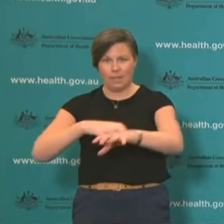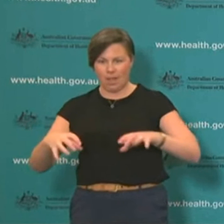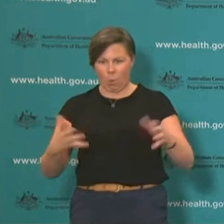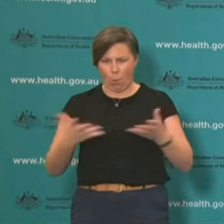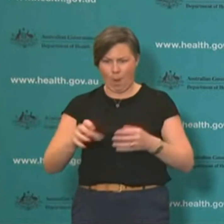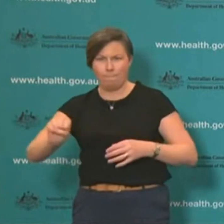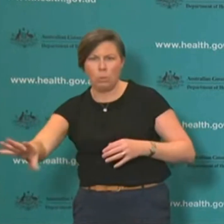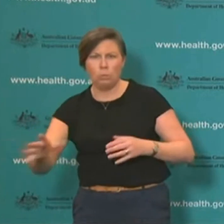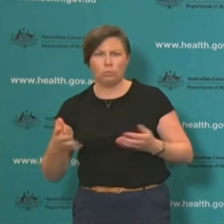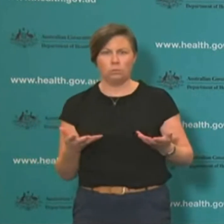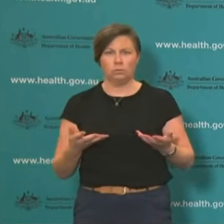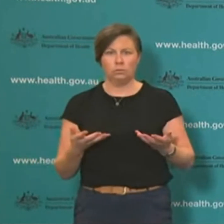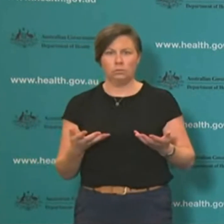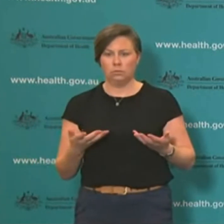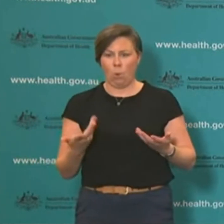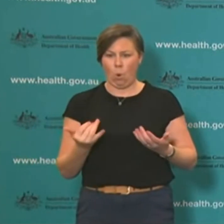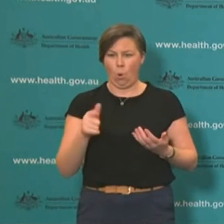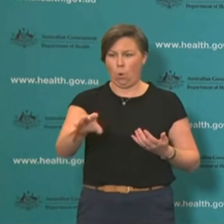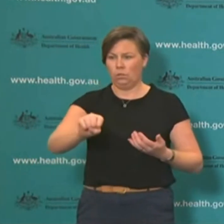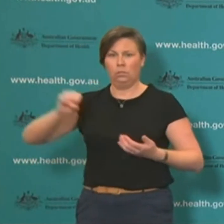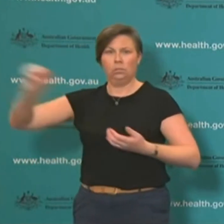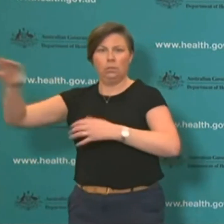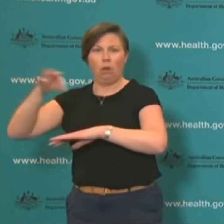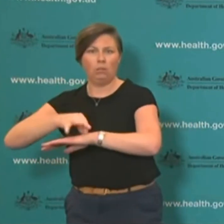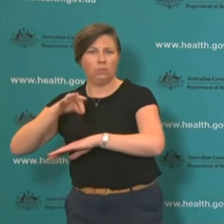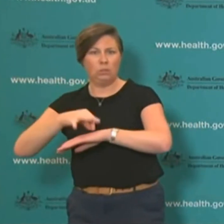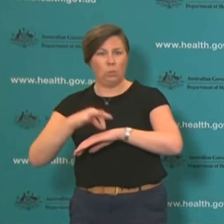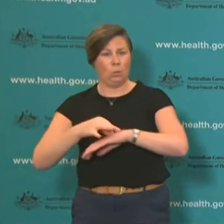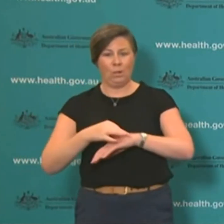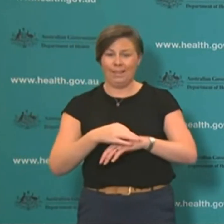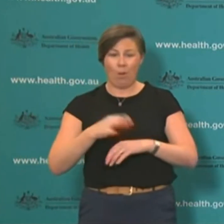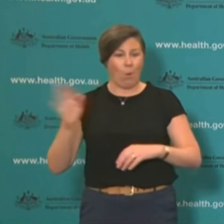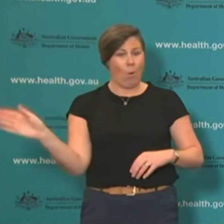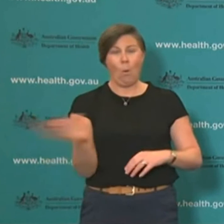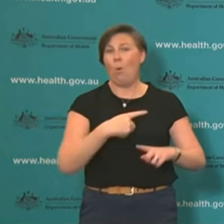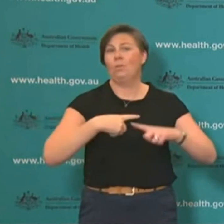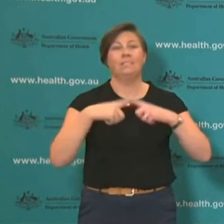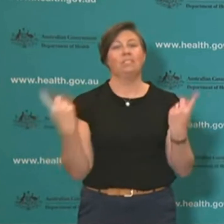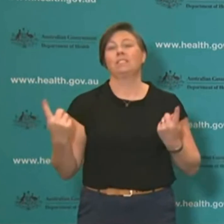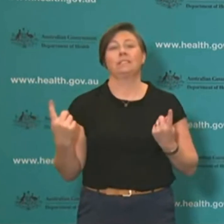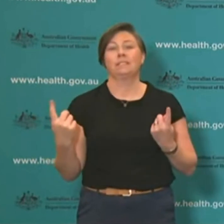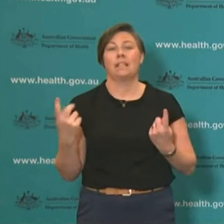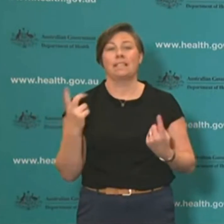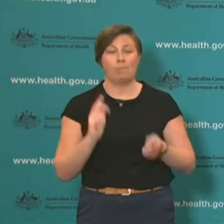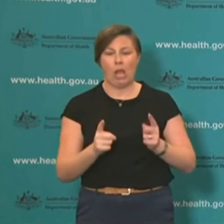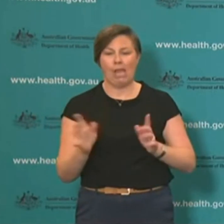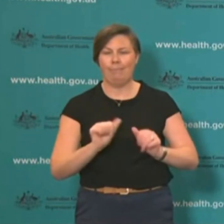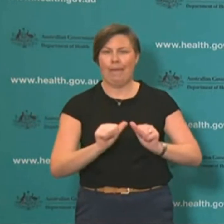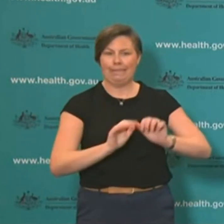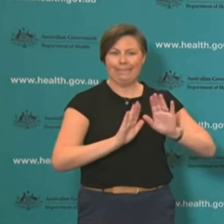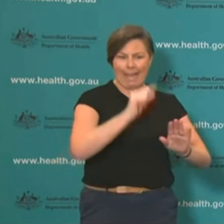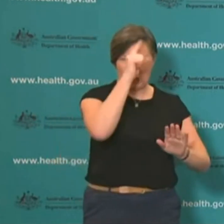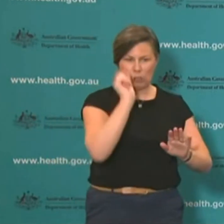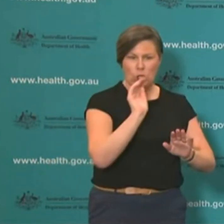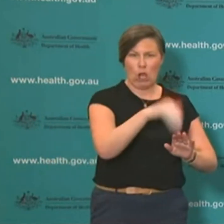decant patients, as we say, or transfer patients to hospitals. And that might be for a number of reasons, whether their care needs can't